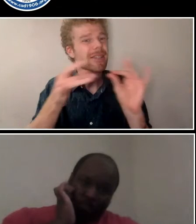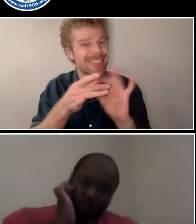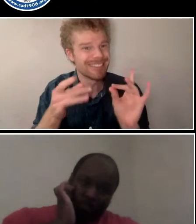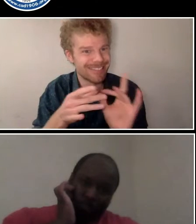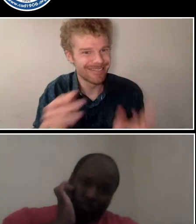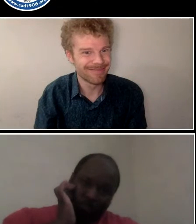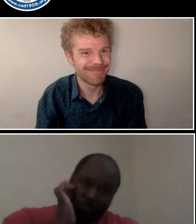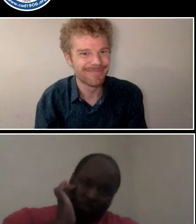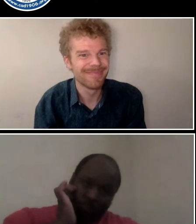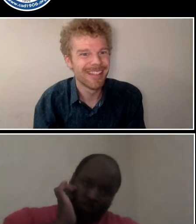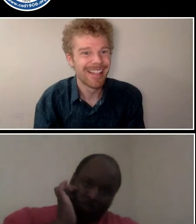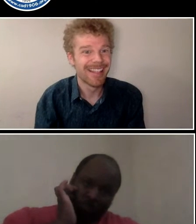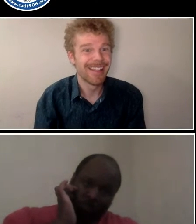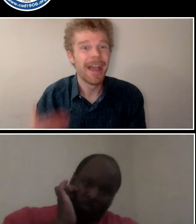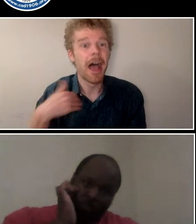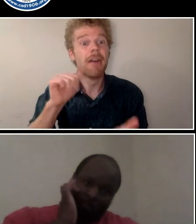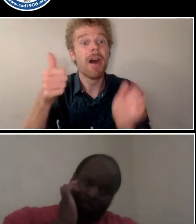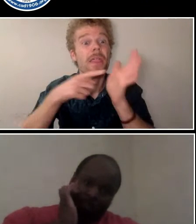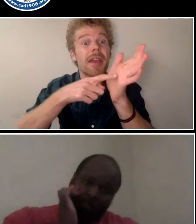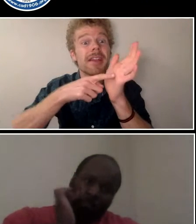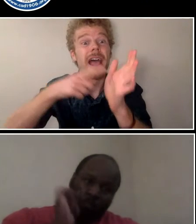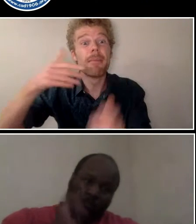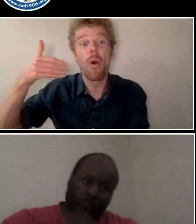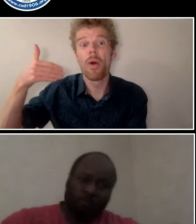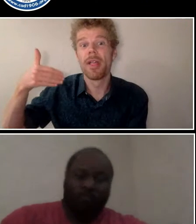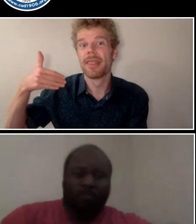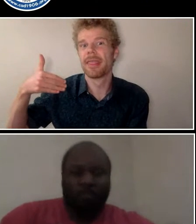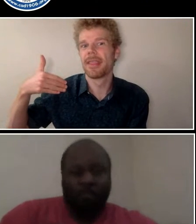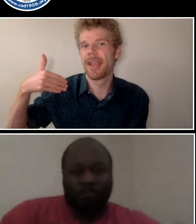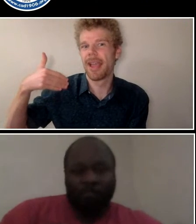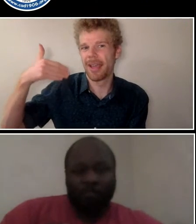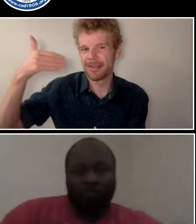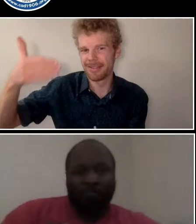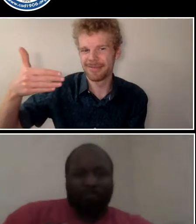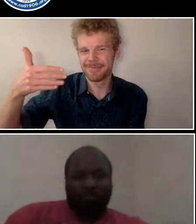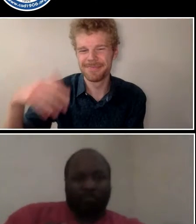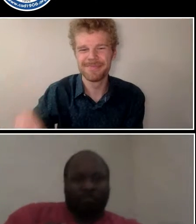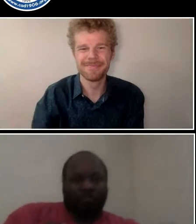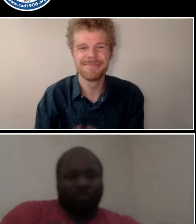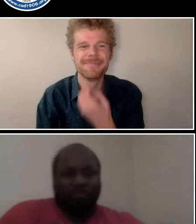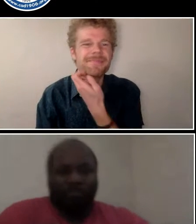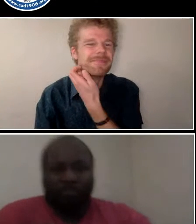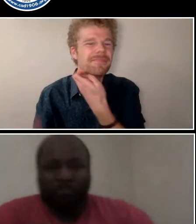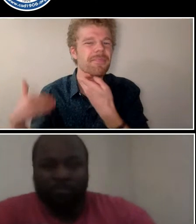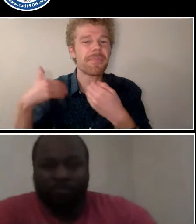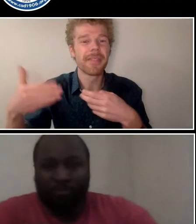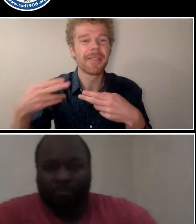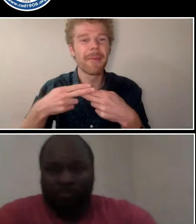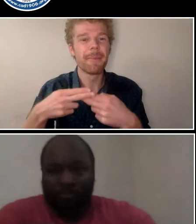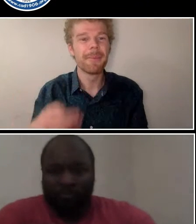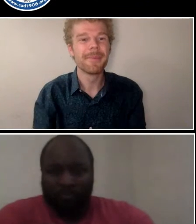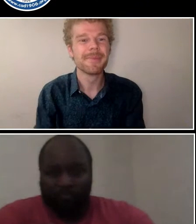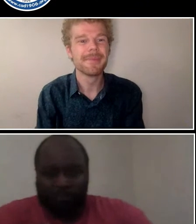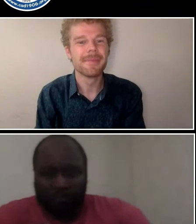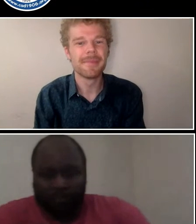with local organizations, even local newspapers, any opportunity you have to share your